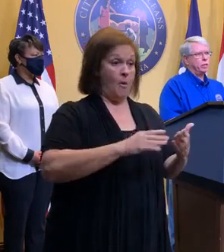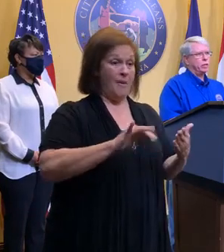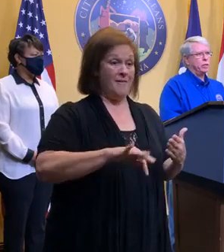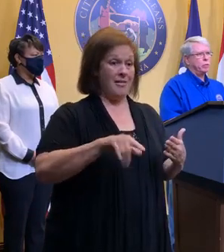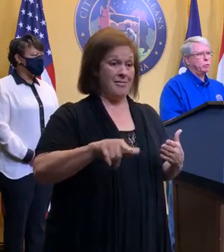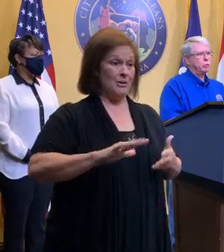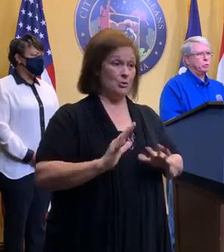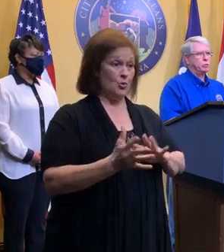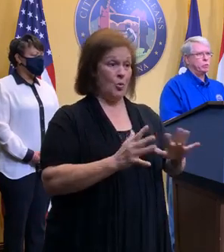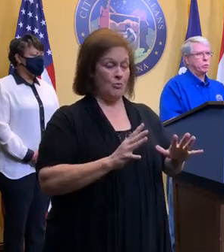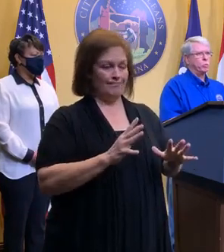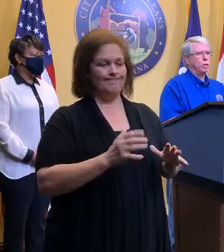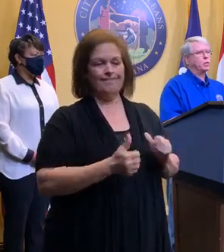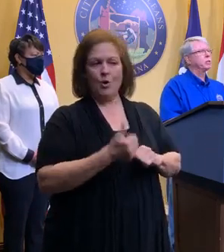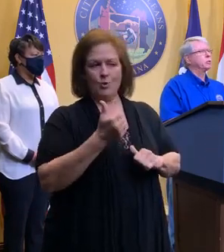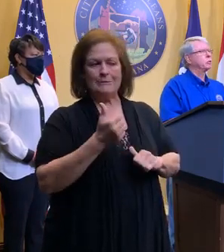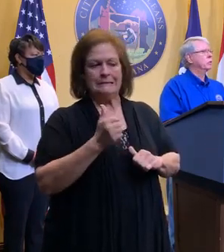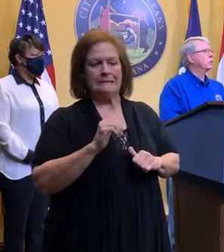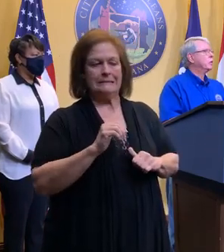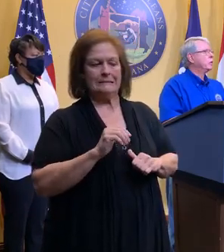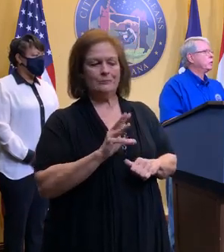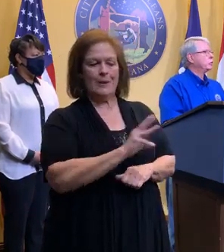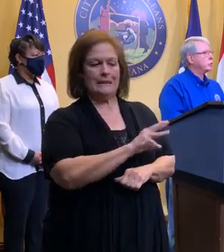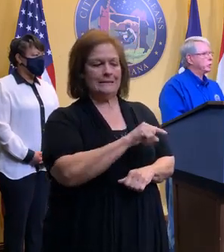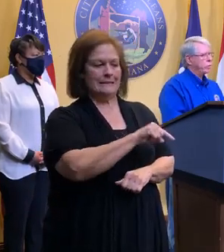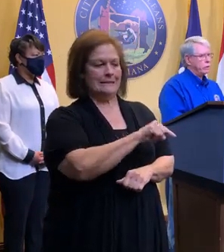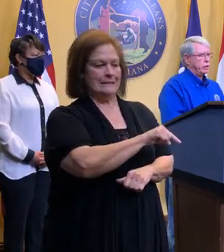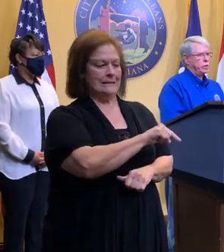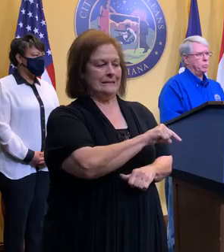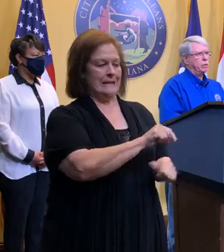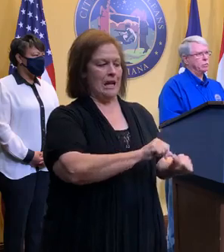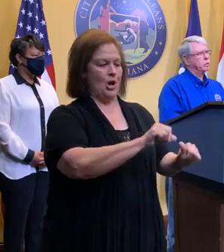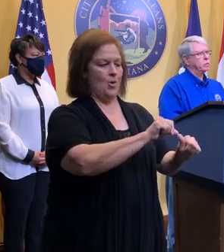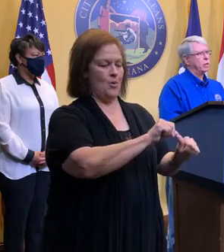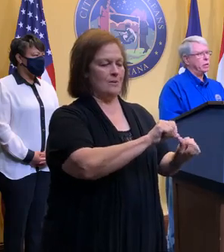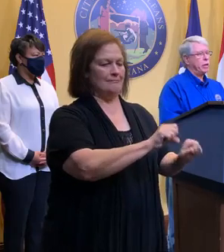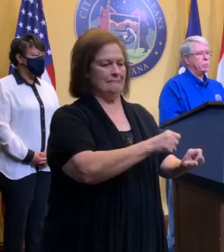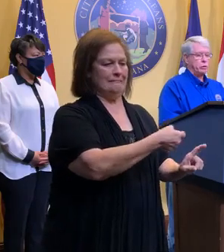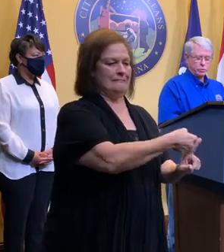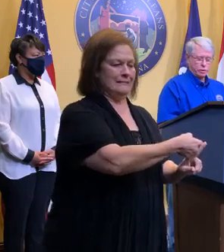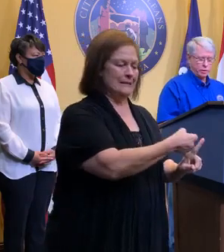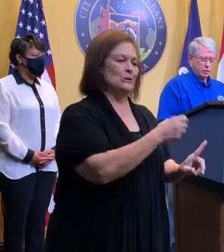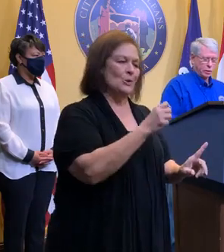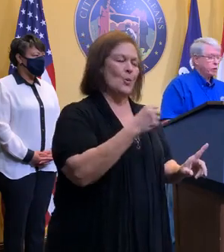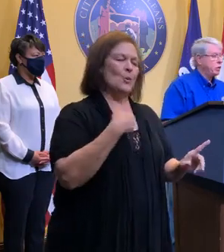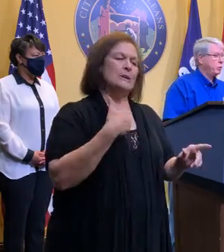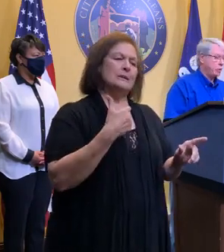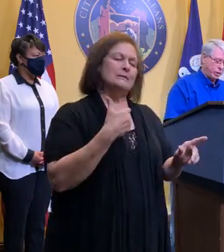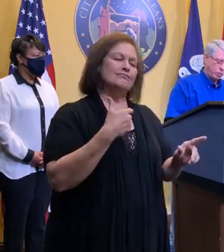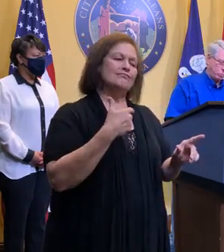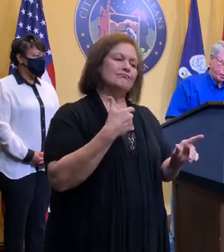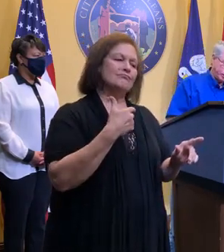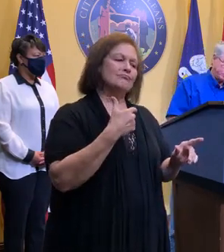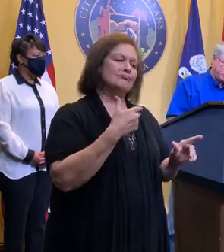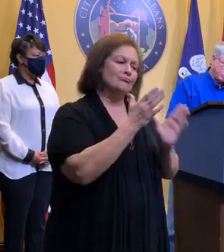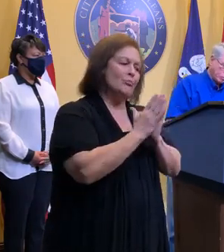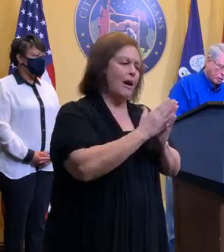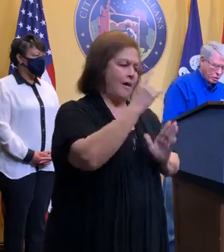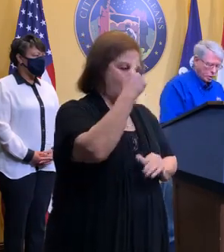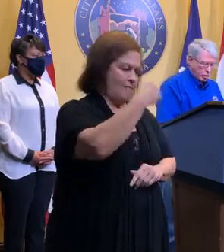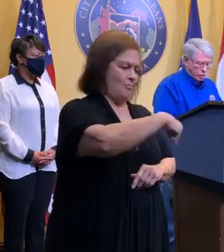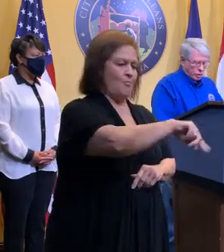to be affecting our neighbors to our west. And so certainly we're thinking about our neighbors and keeping them in our